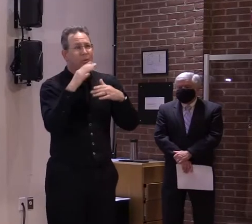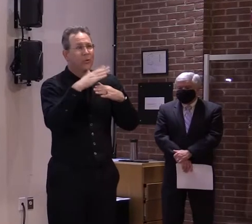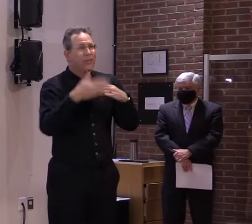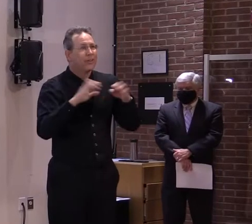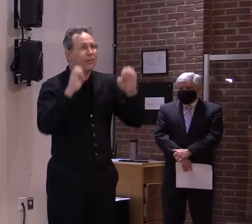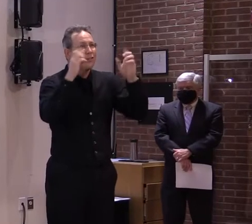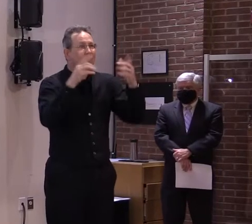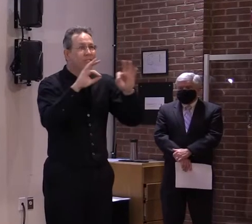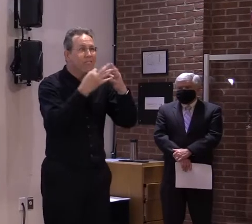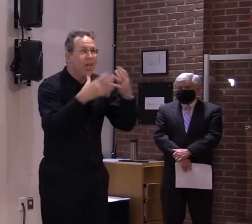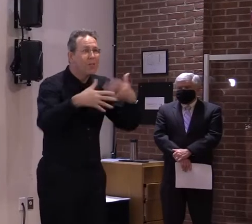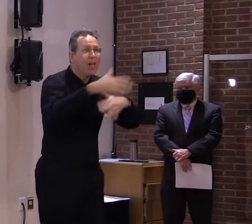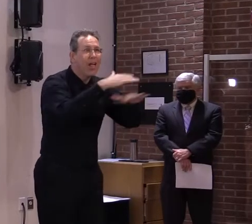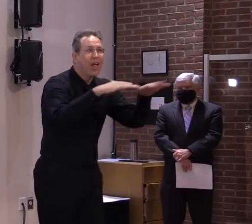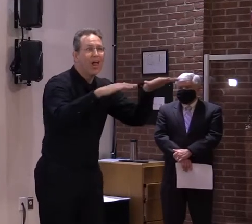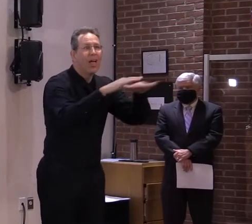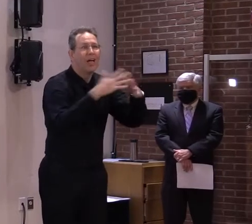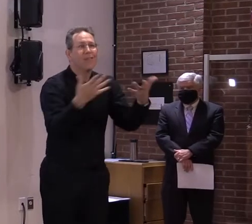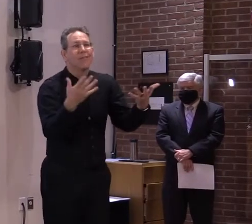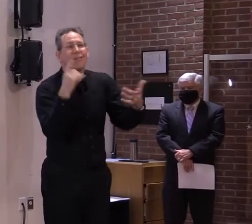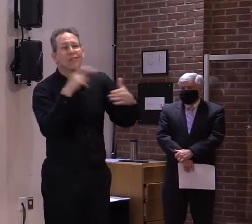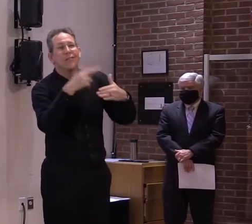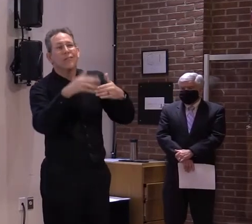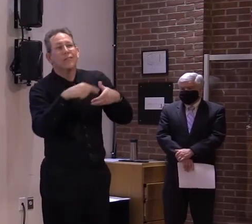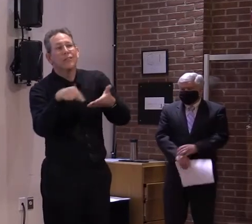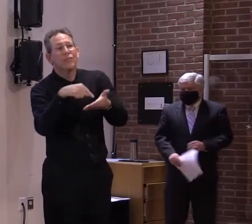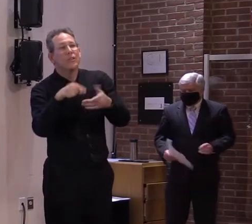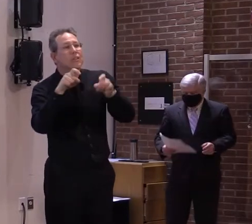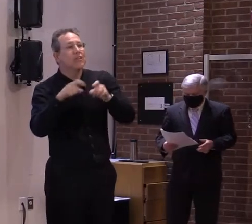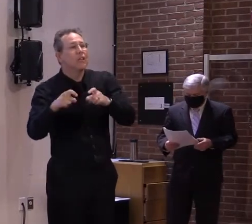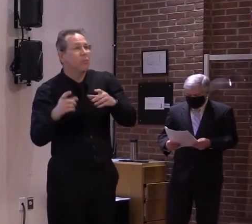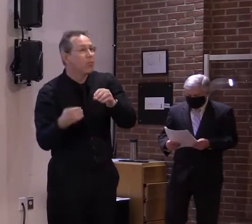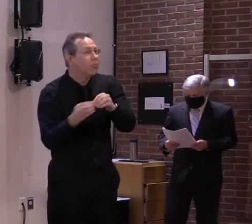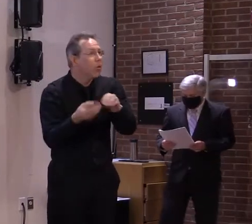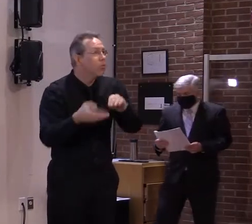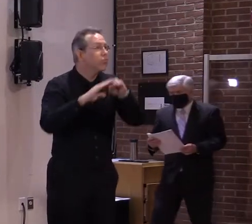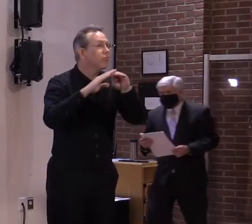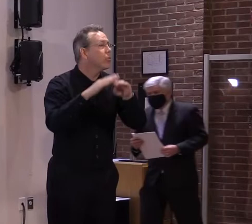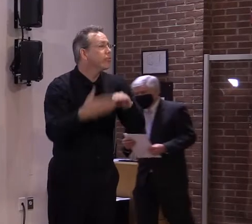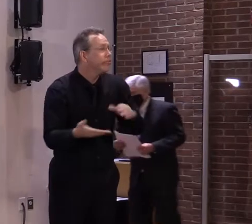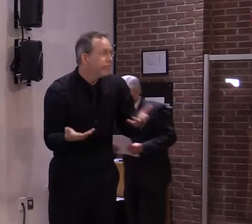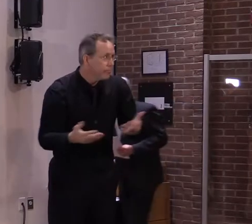next week or so. And at this time, I would like to introduce